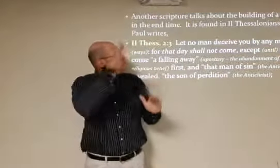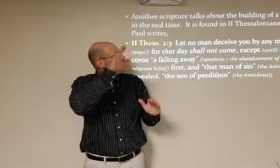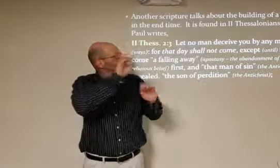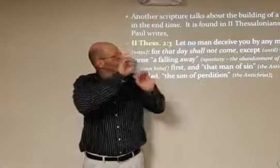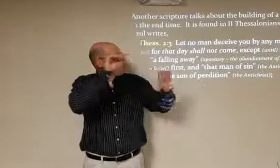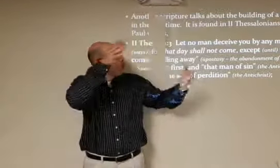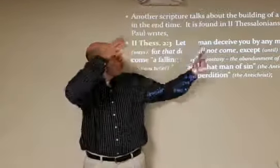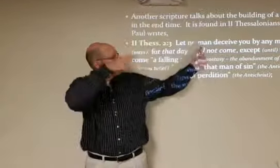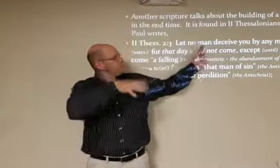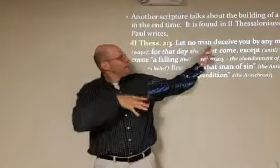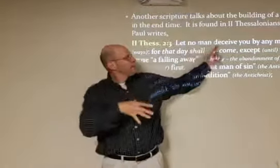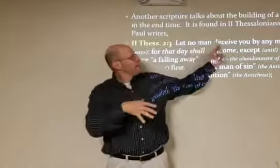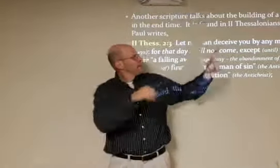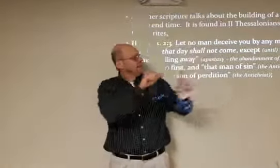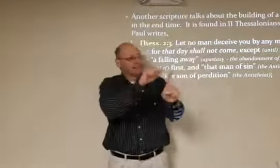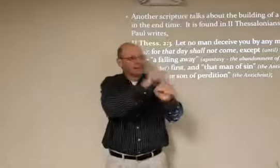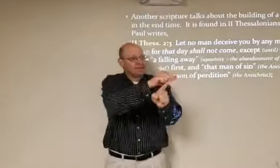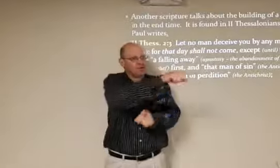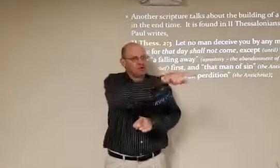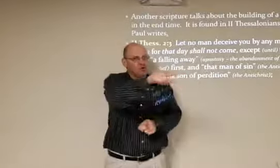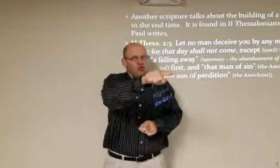It says, "Let no man deceive you.